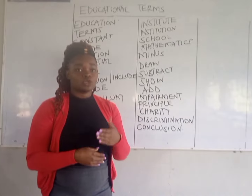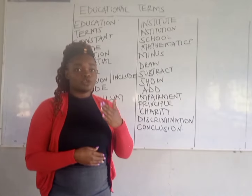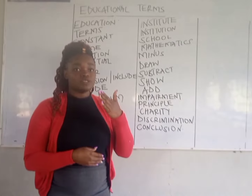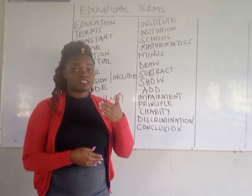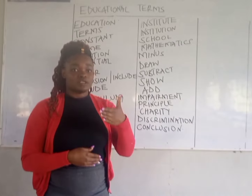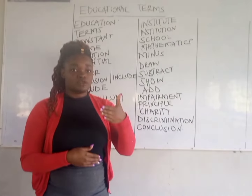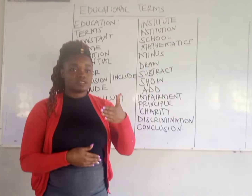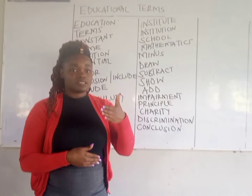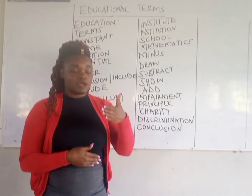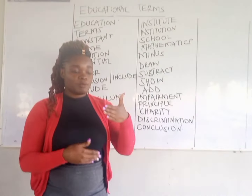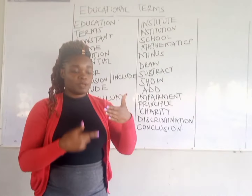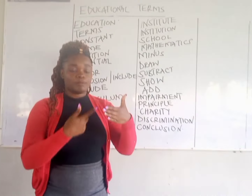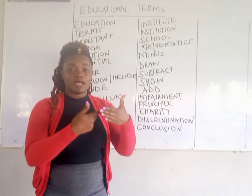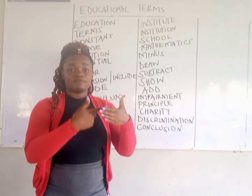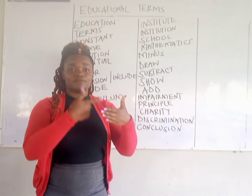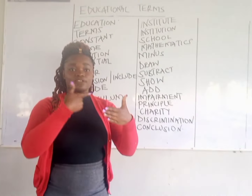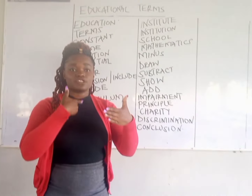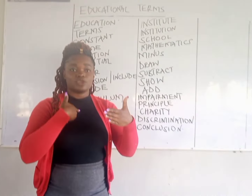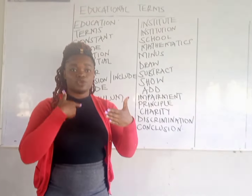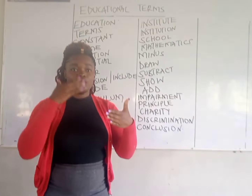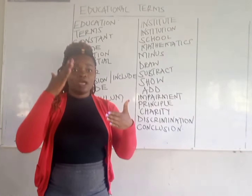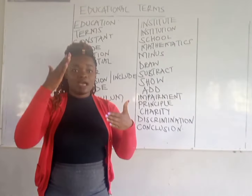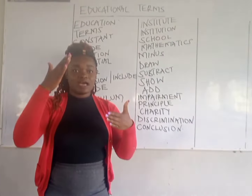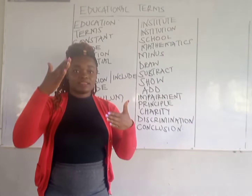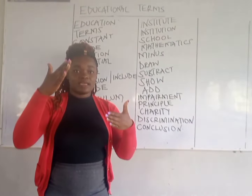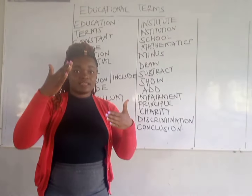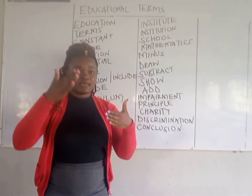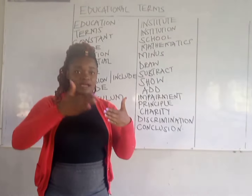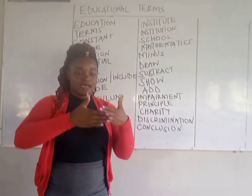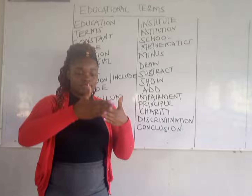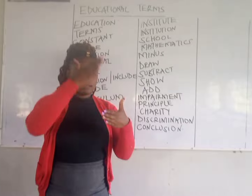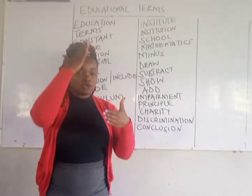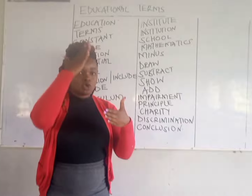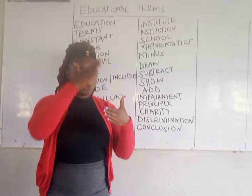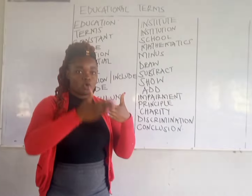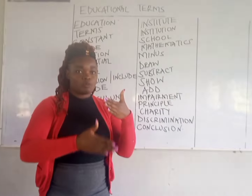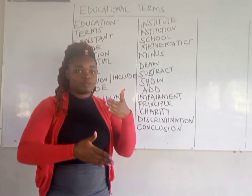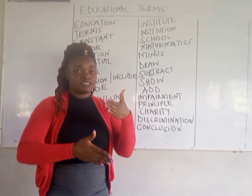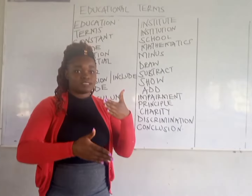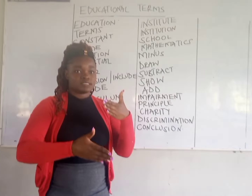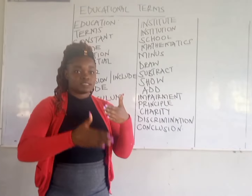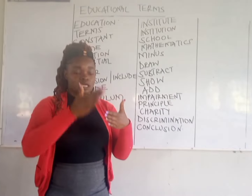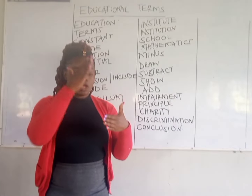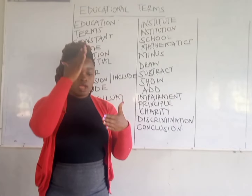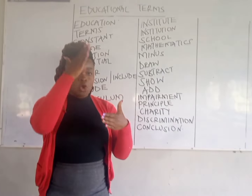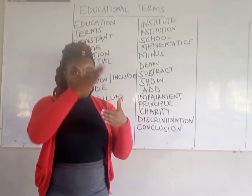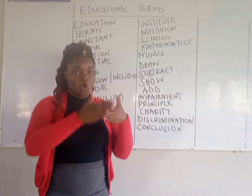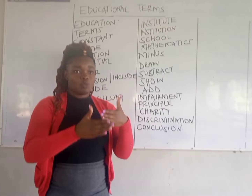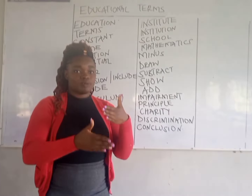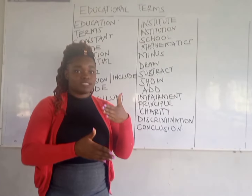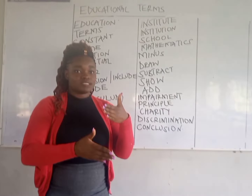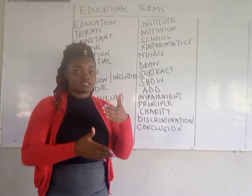Conclude, we shall use the open palm facing you and the other hand, complete. Complete.